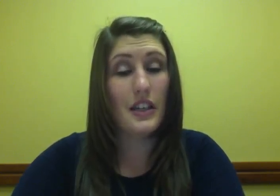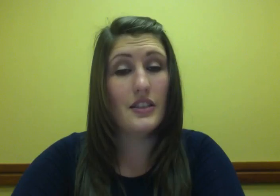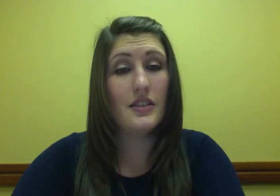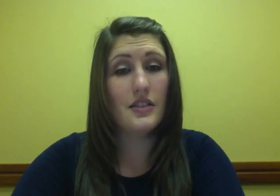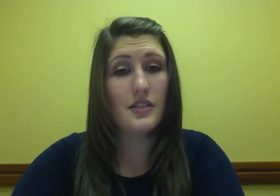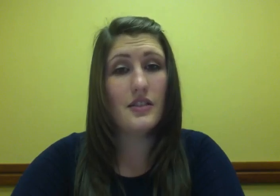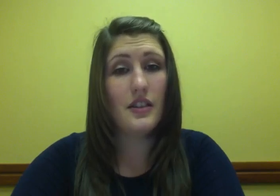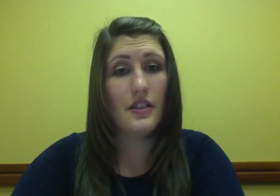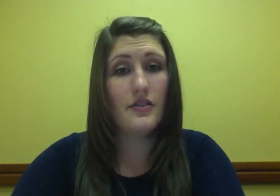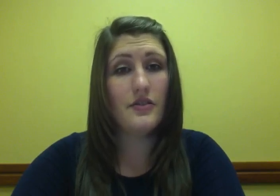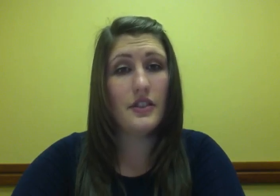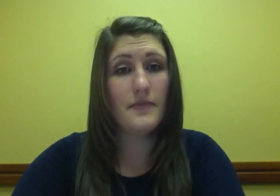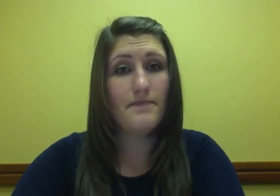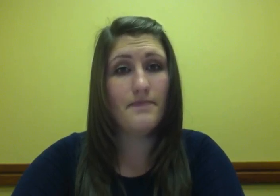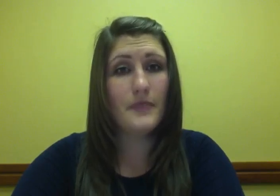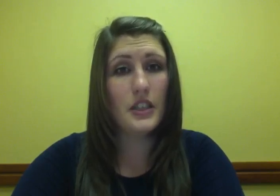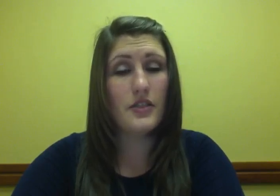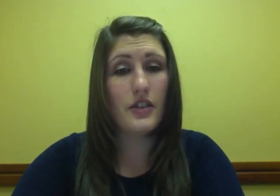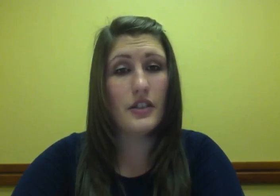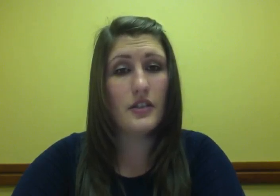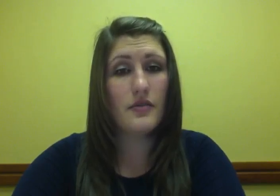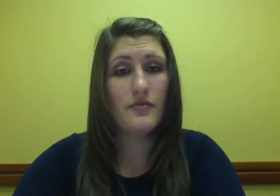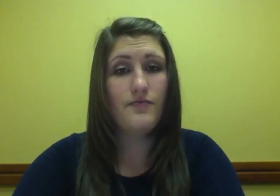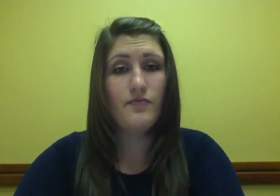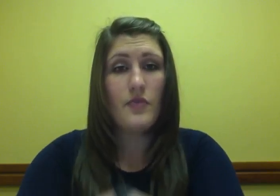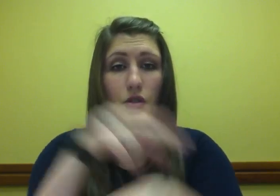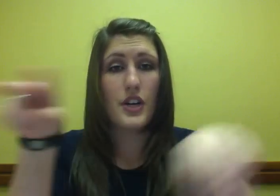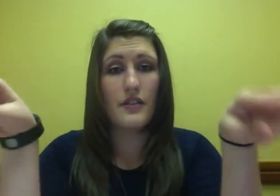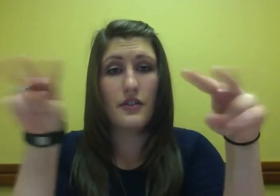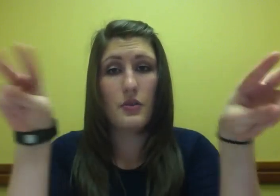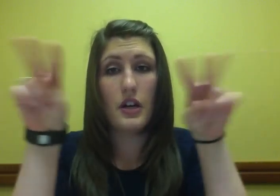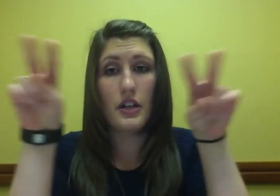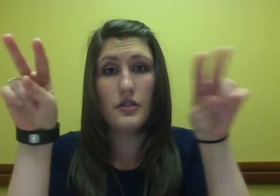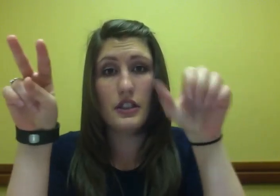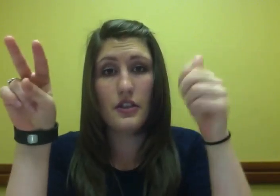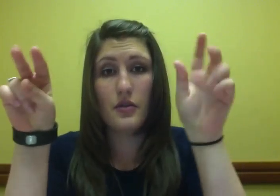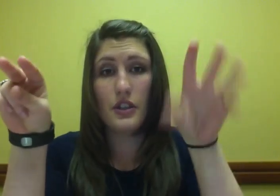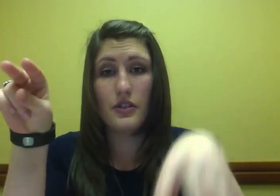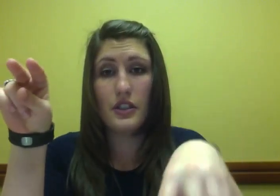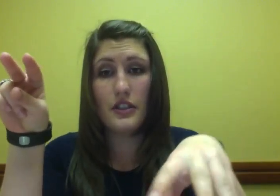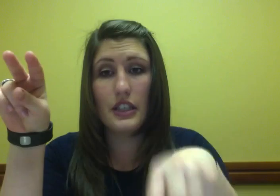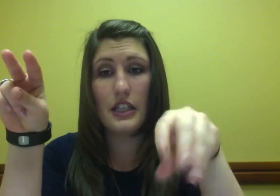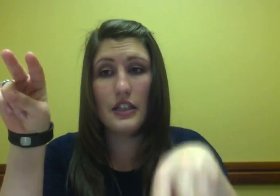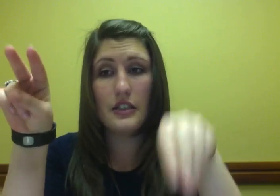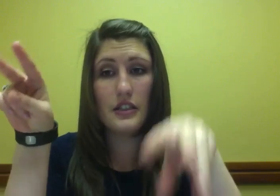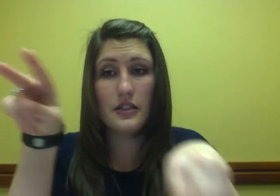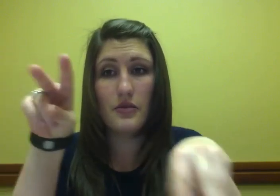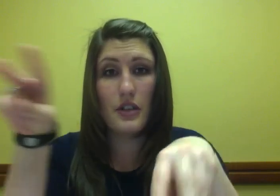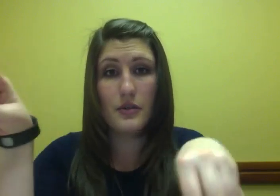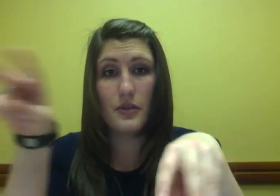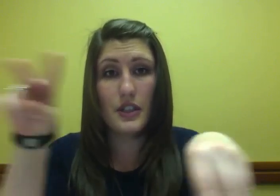Lots of classifiers. The drabs have to watch while the other one goes down and eats. Last one's